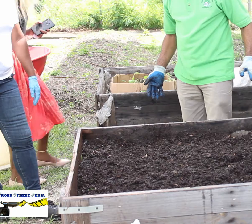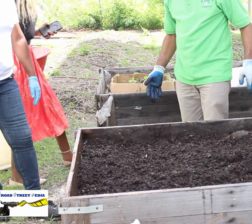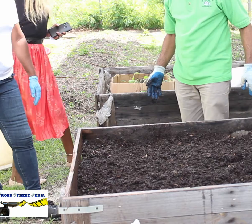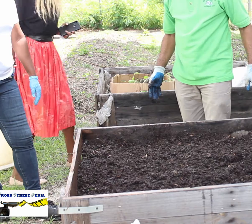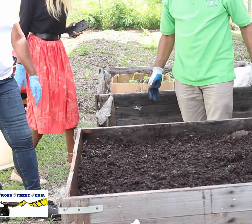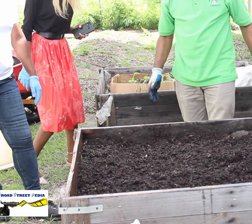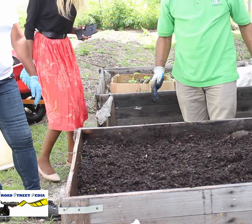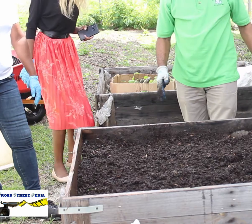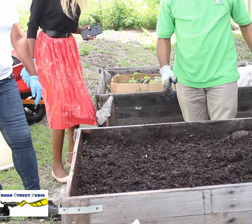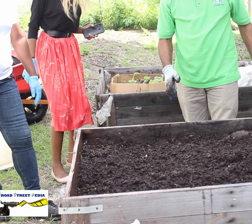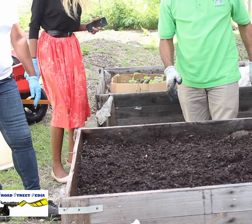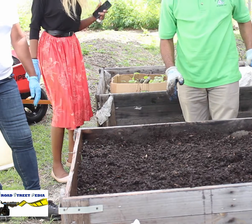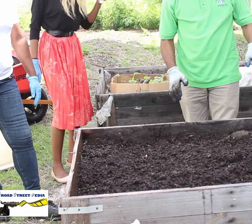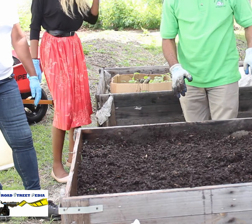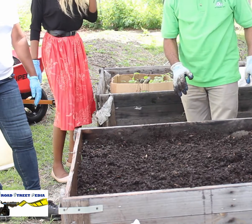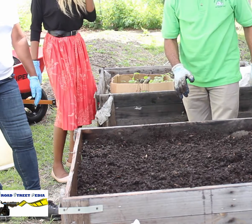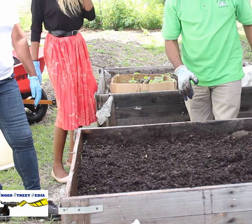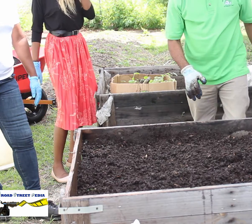Come on.